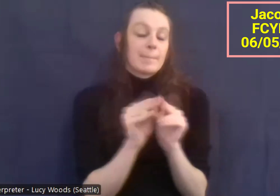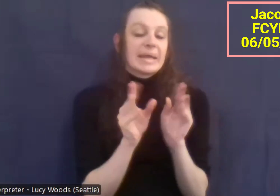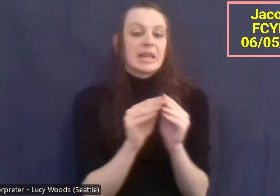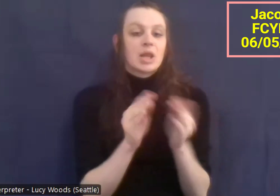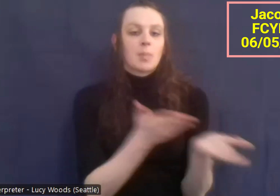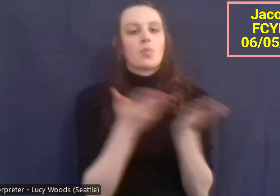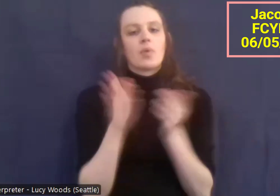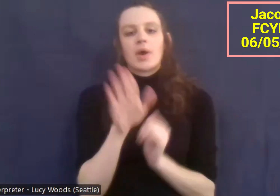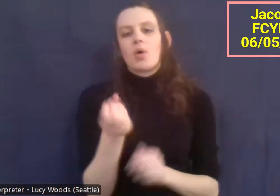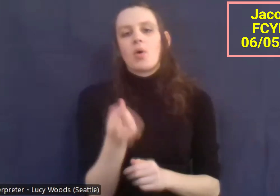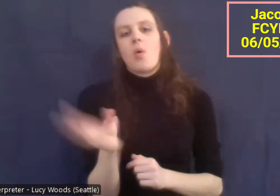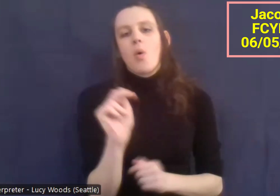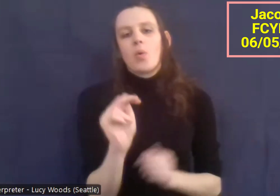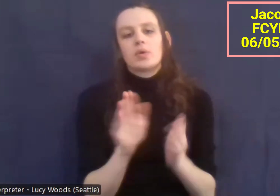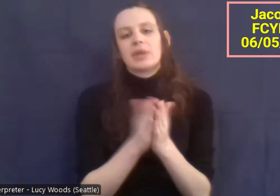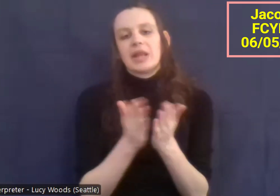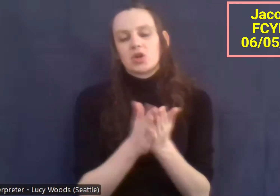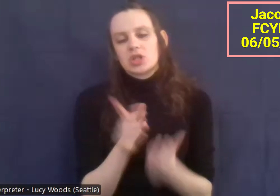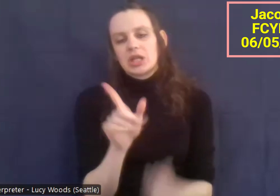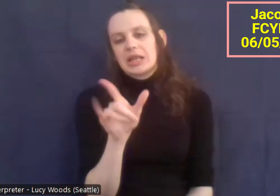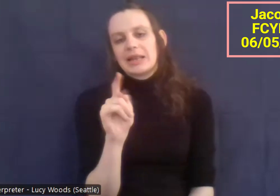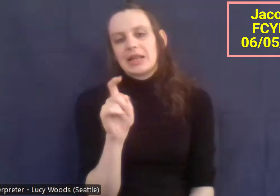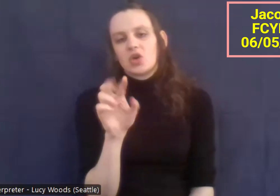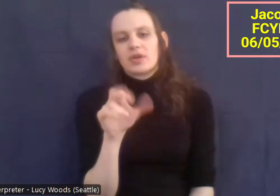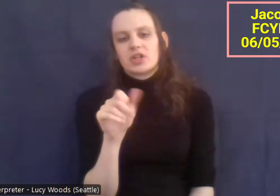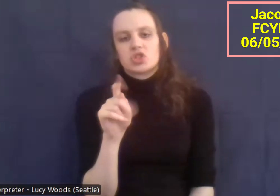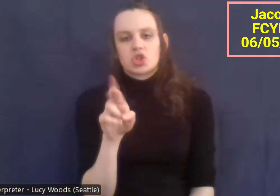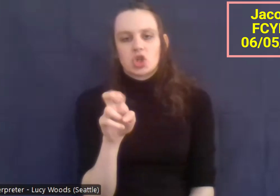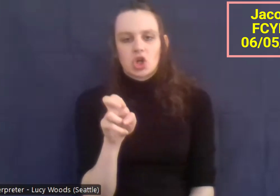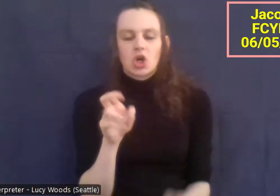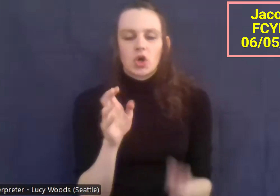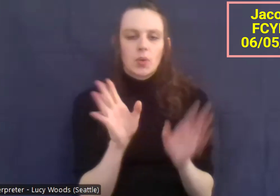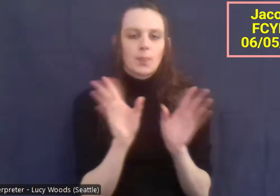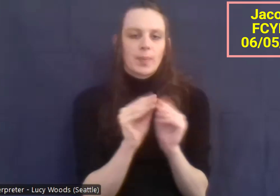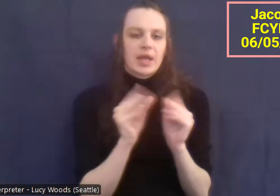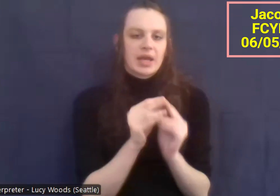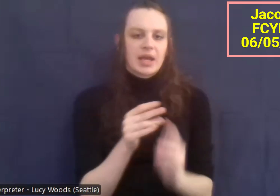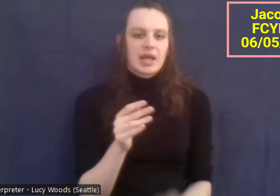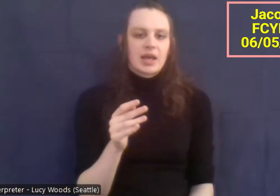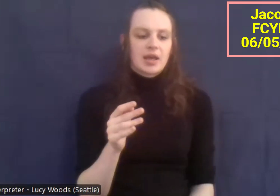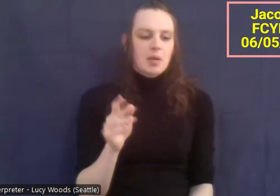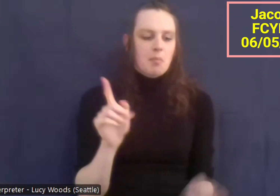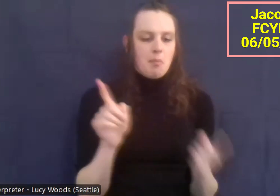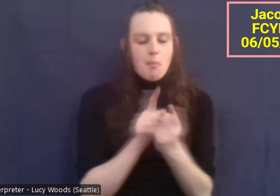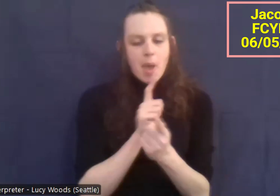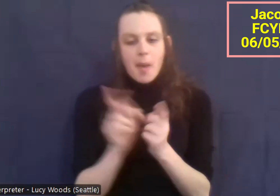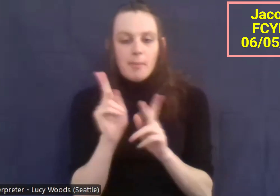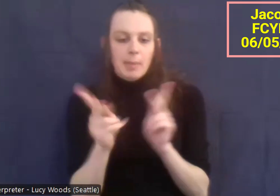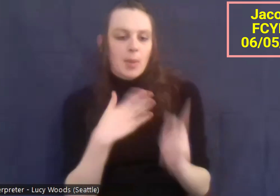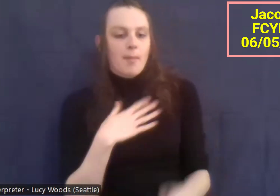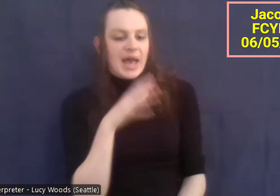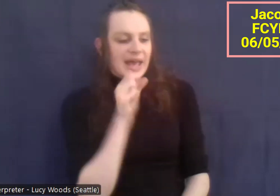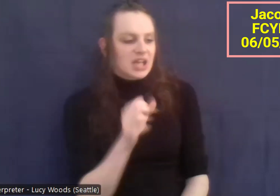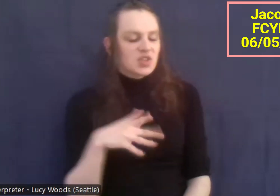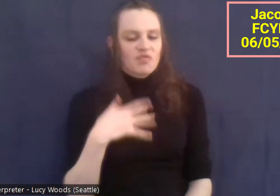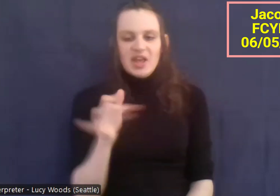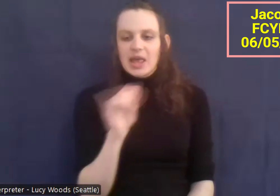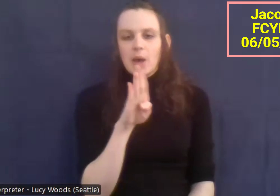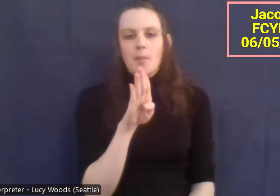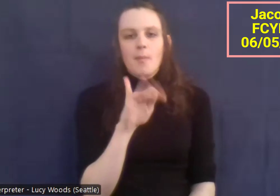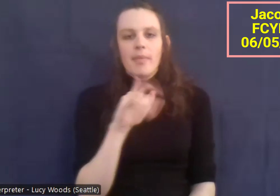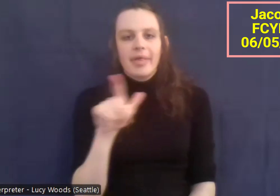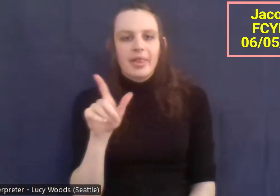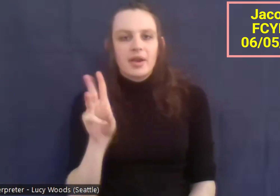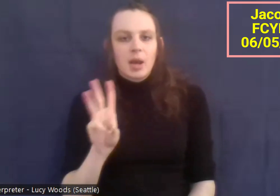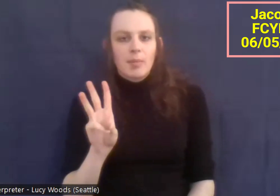tonight. And there were people my age, and I felt like Bill W. and Bill's story, talking about when he says, "I